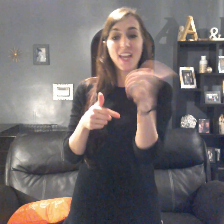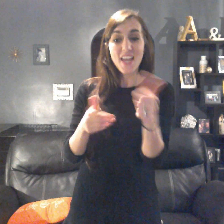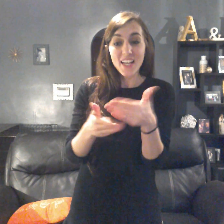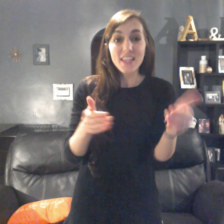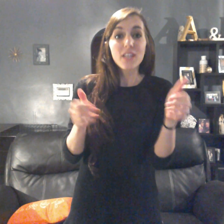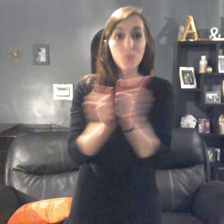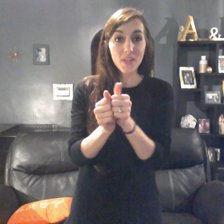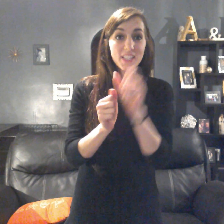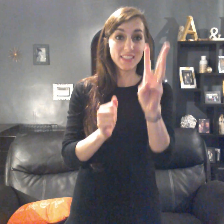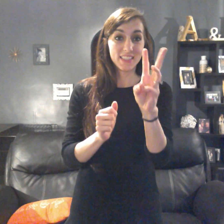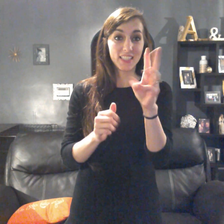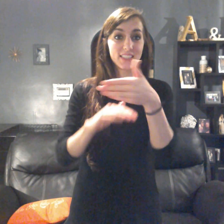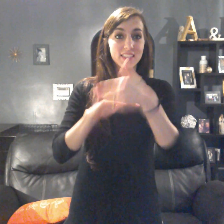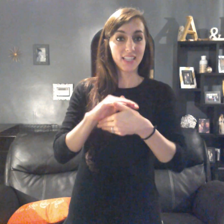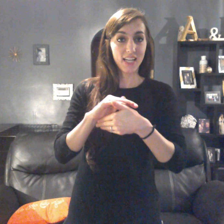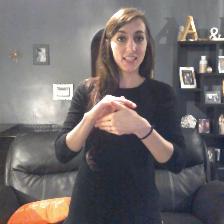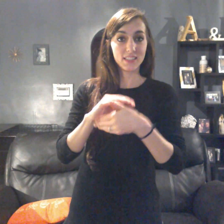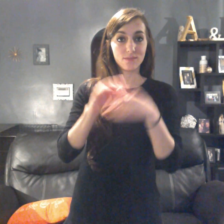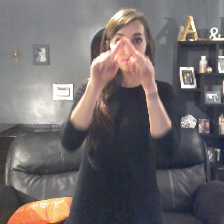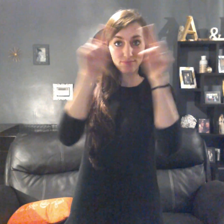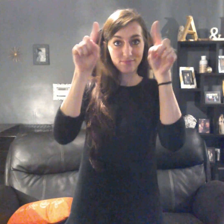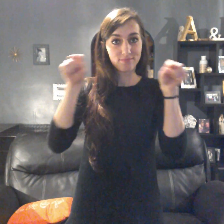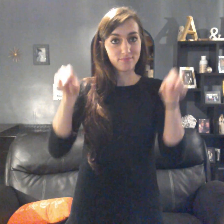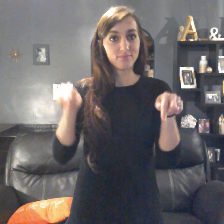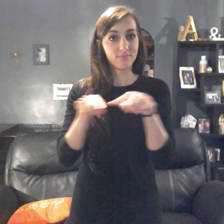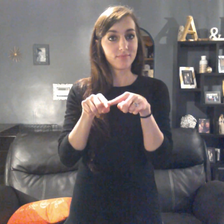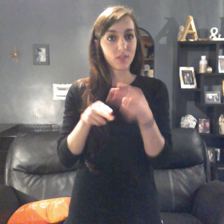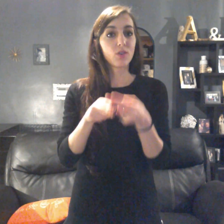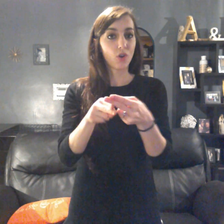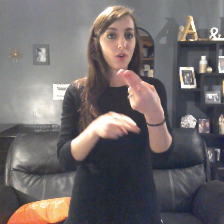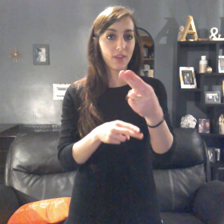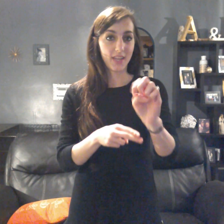shape? Tell me what the name of that shape is. Alicia, what's that shape?